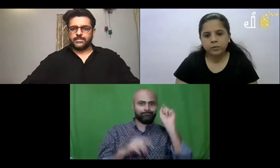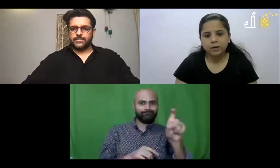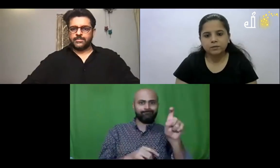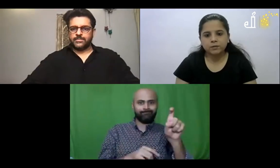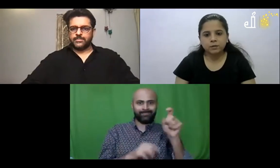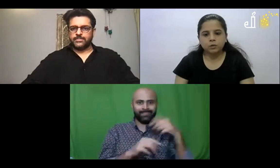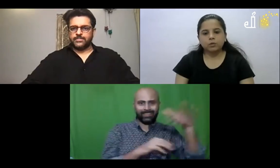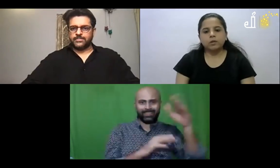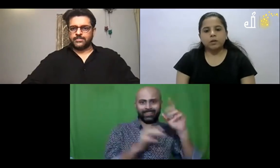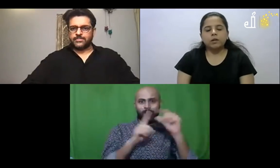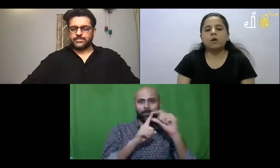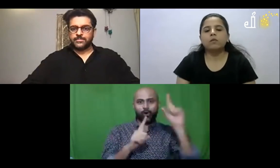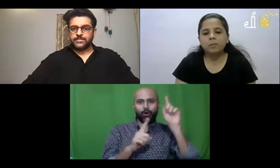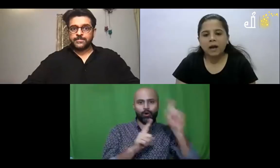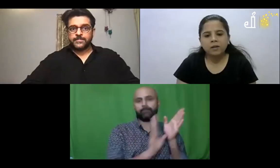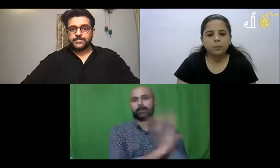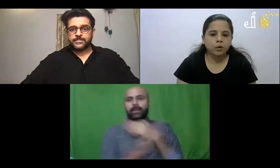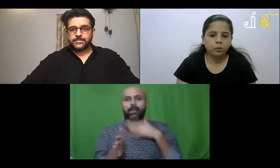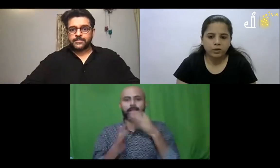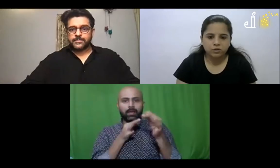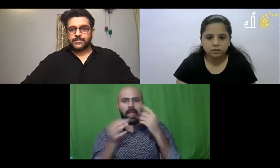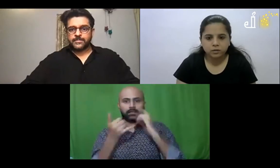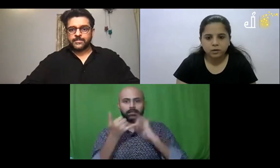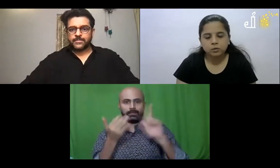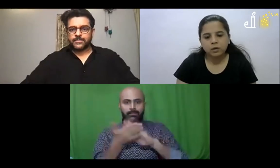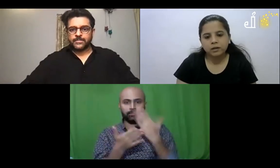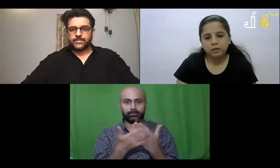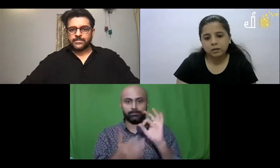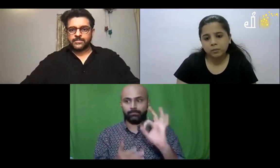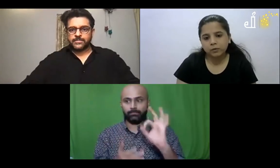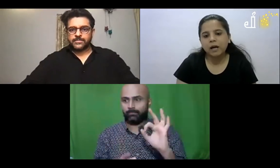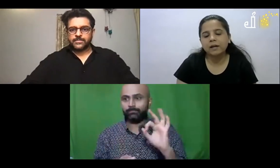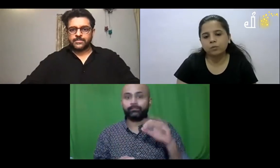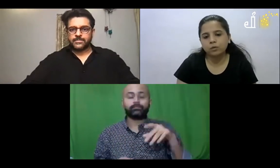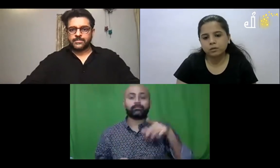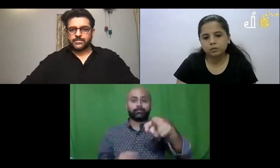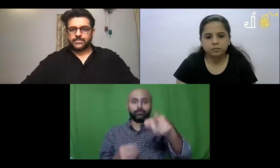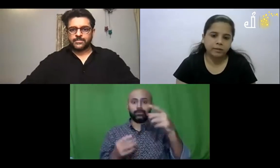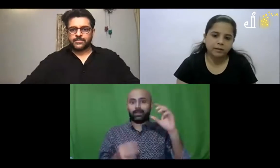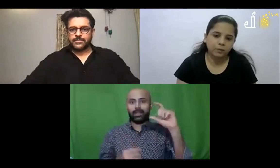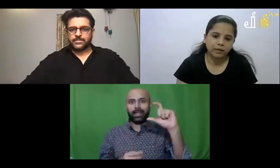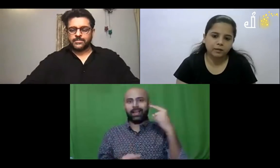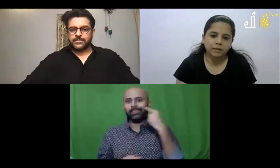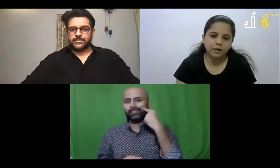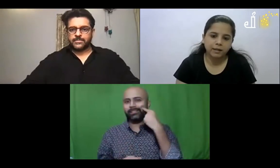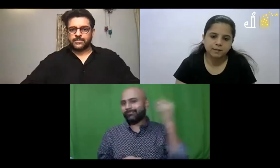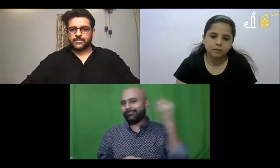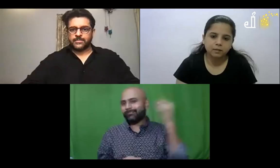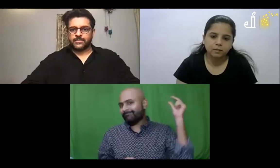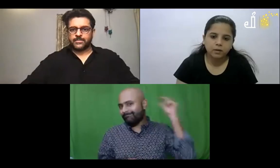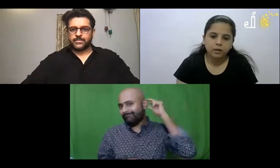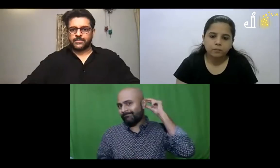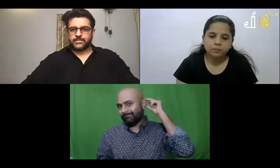Hello everyone. So now we'll be having a poll question. So before that, I would be explaining that in